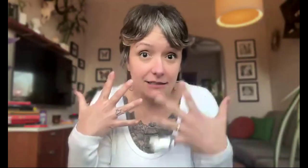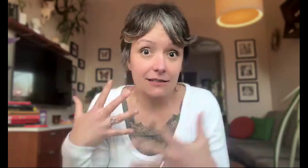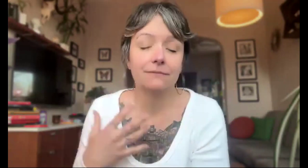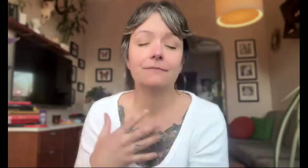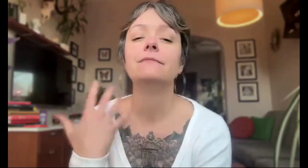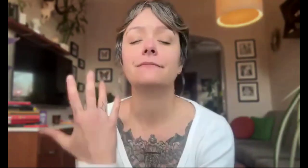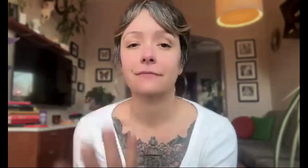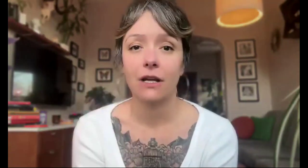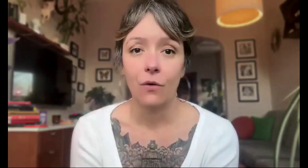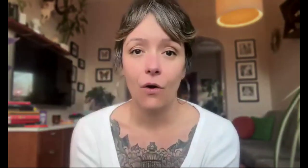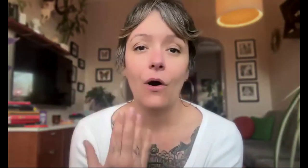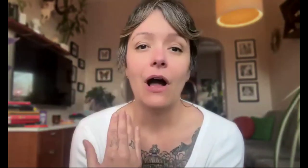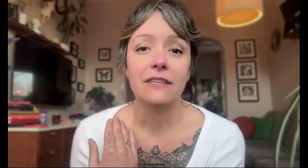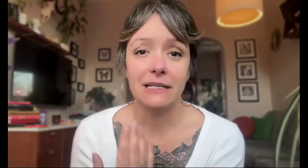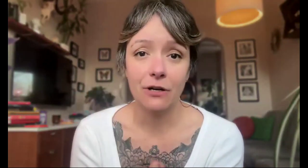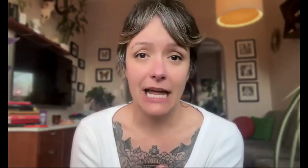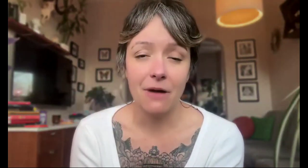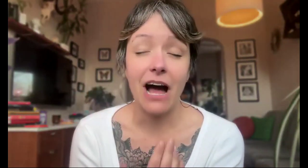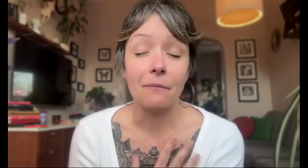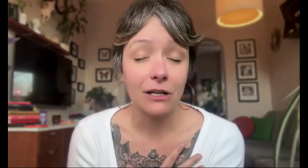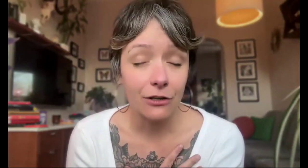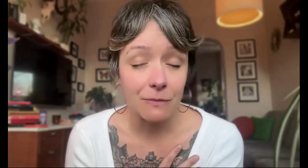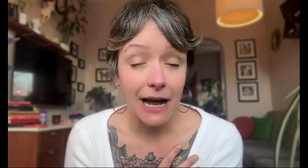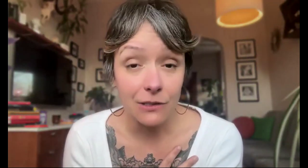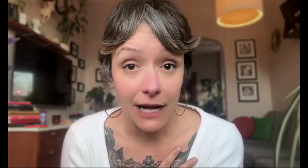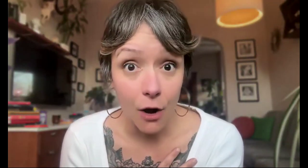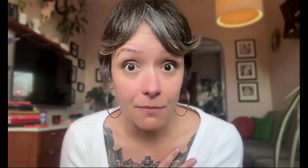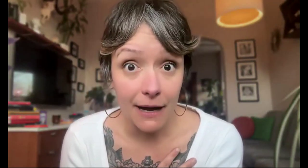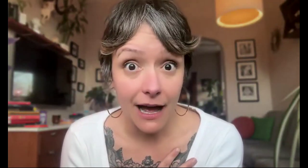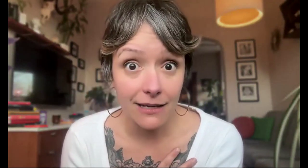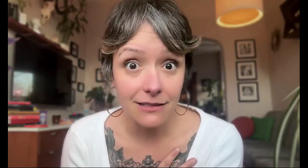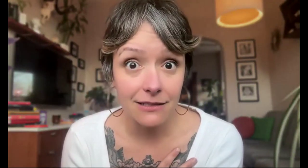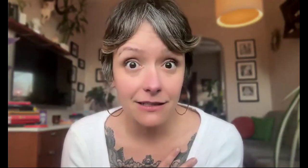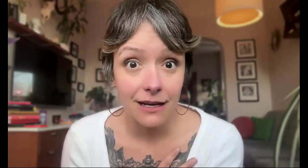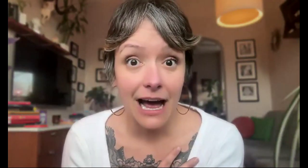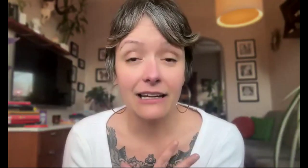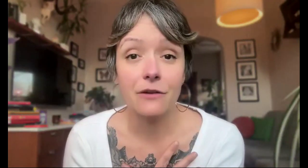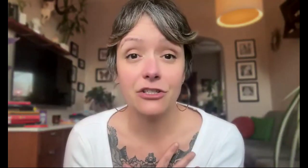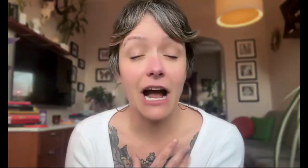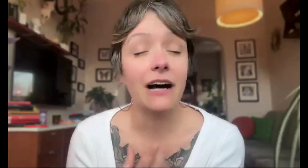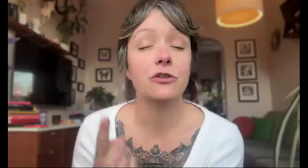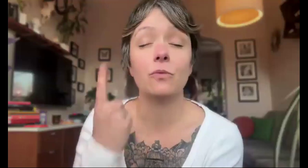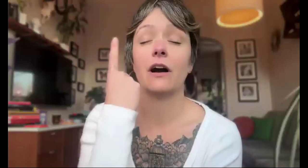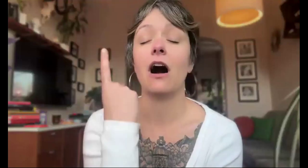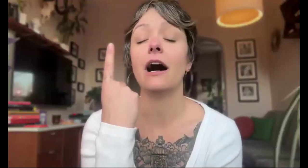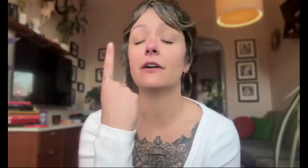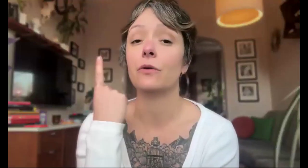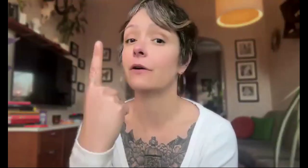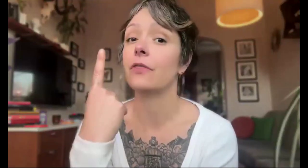frightened. The simple game of I'm going to close my eyes and when I open my eyes allows a child to work on critical